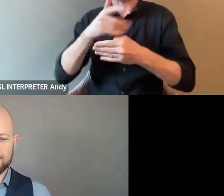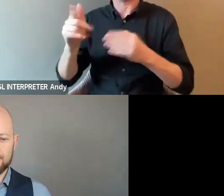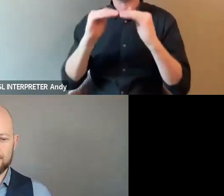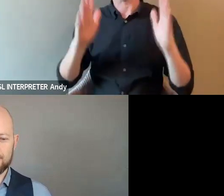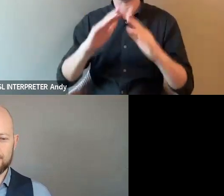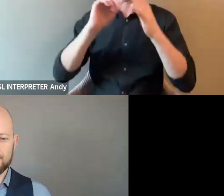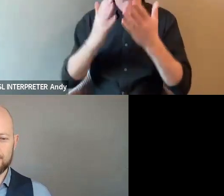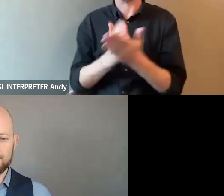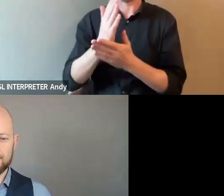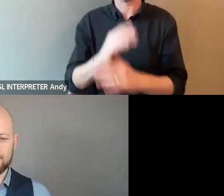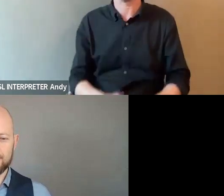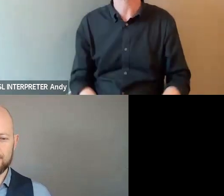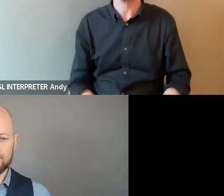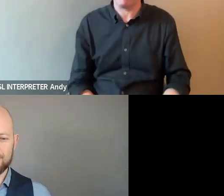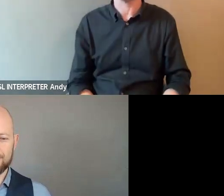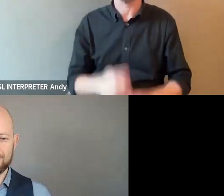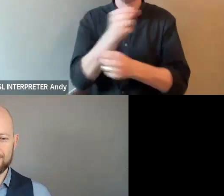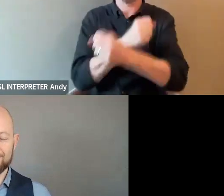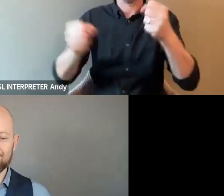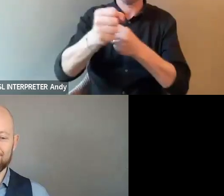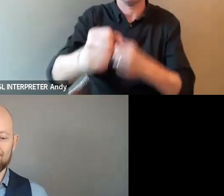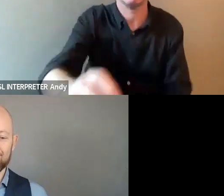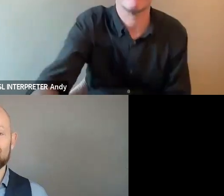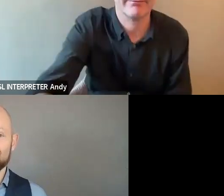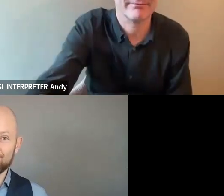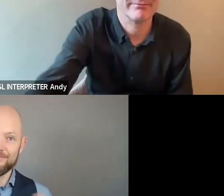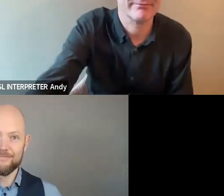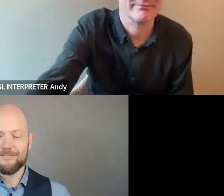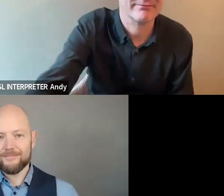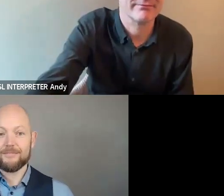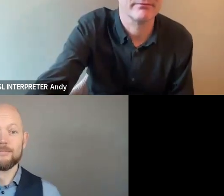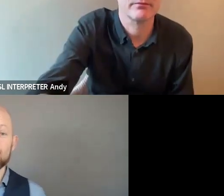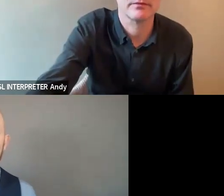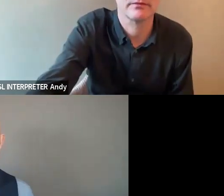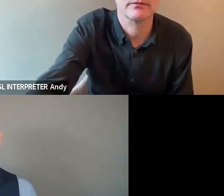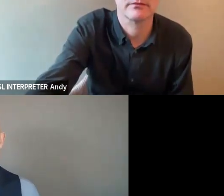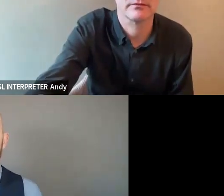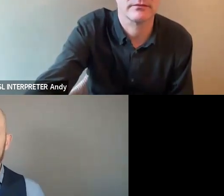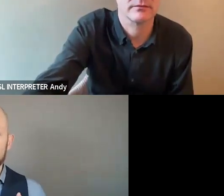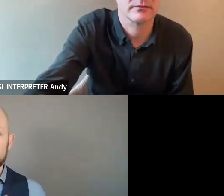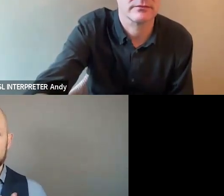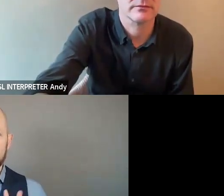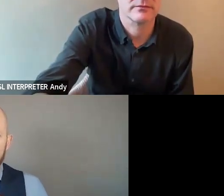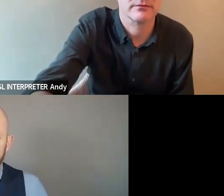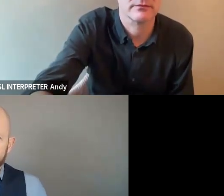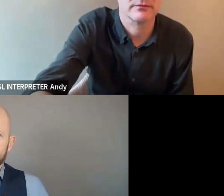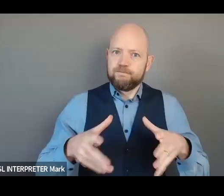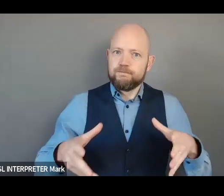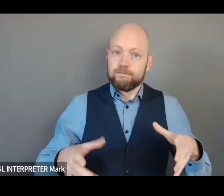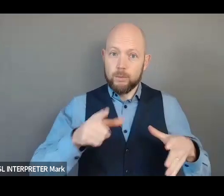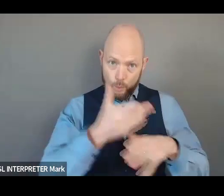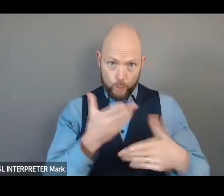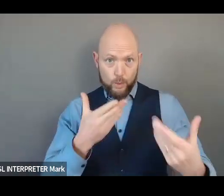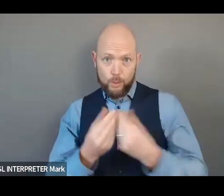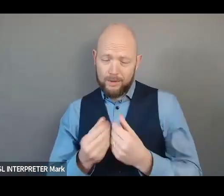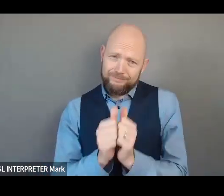research. So EDICa has grown and it continues to grow, and we really appreciate everybody that has worked with us and